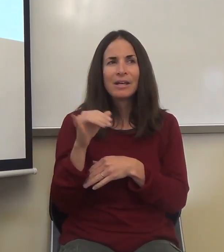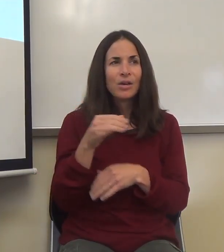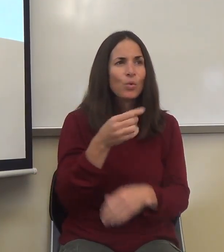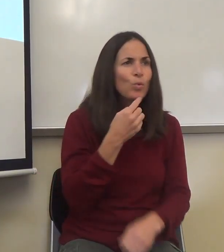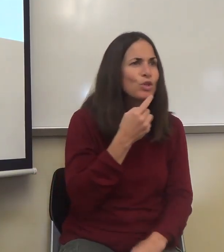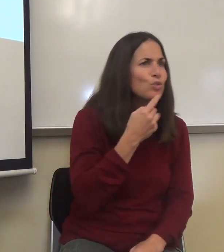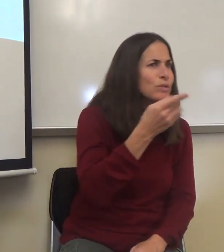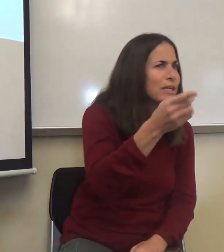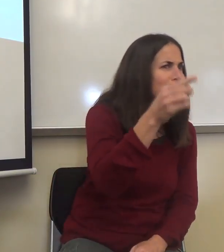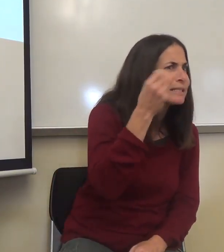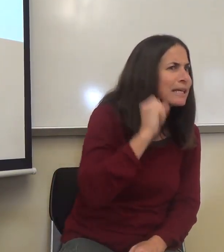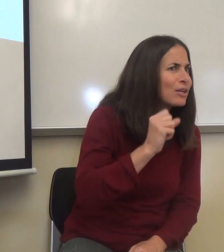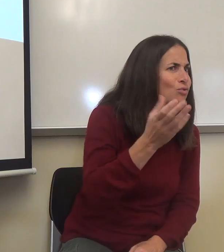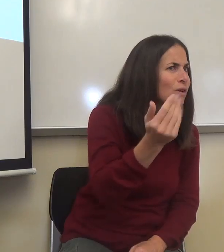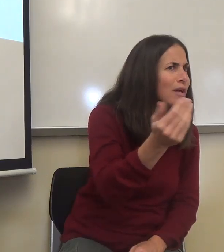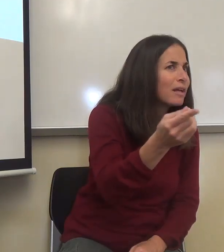question about this title?